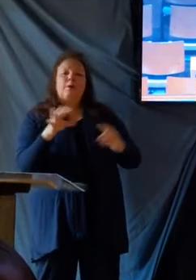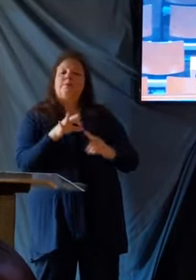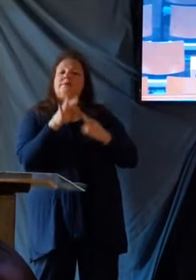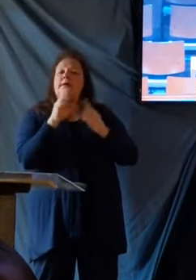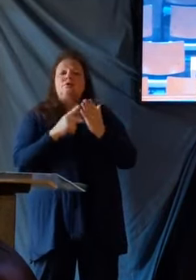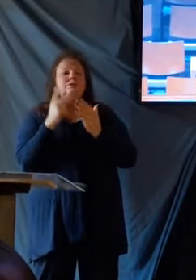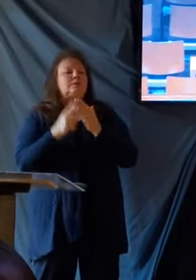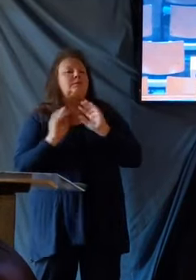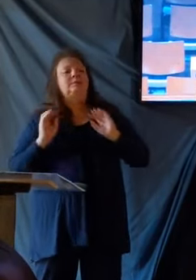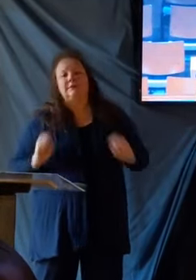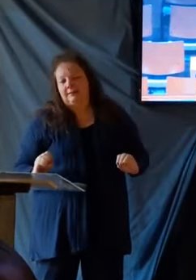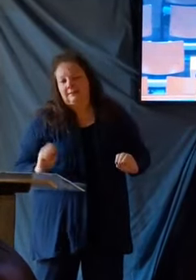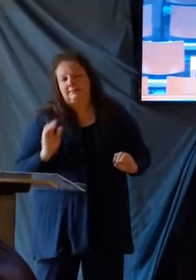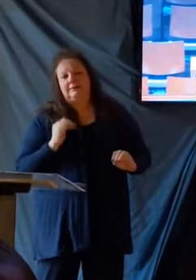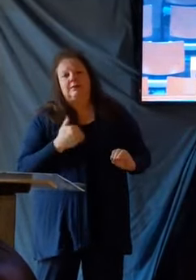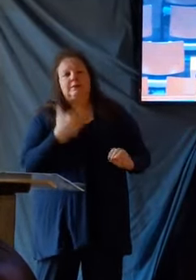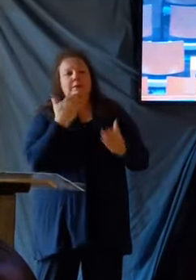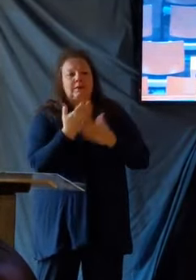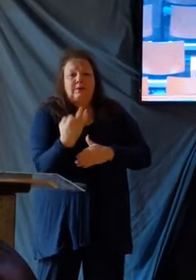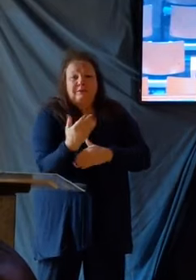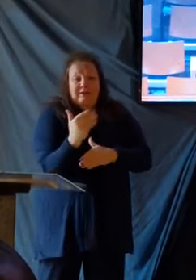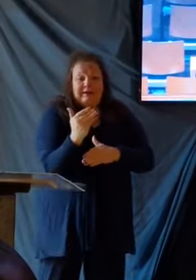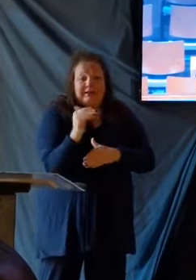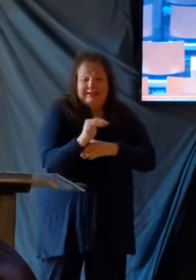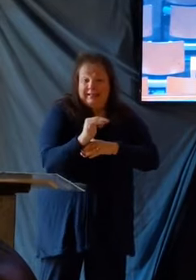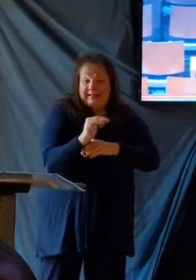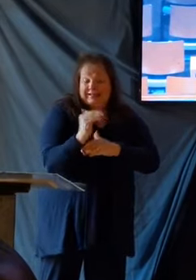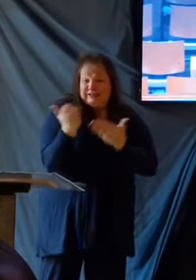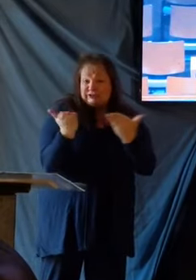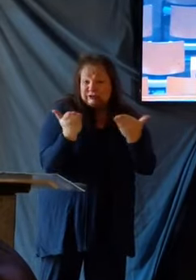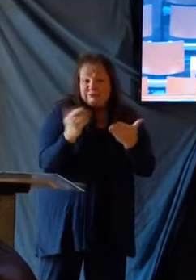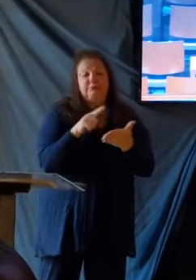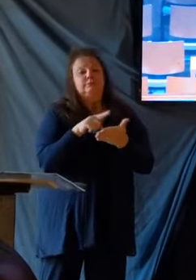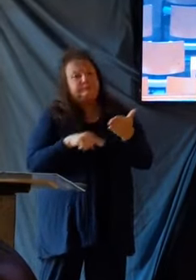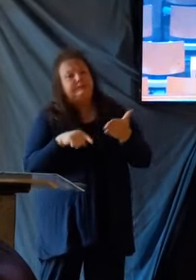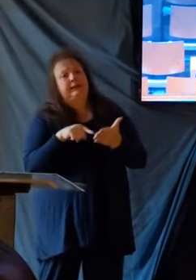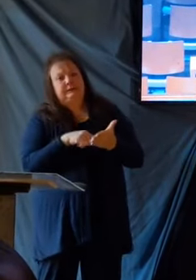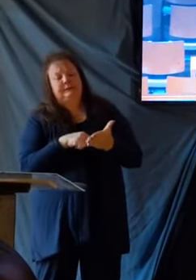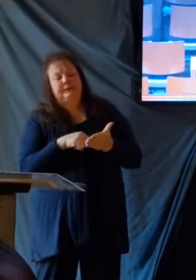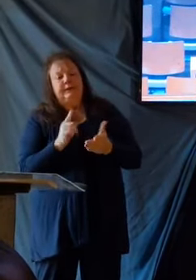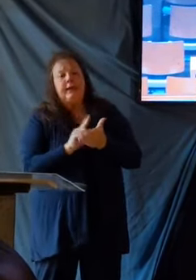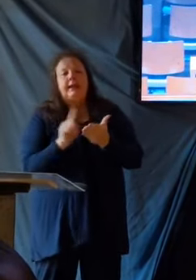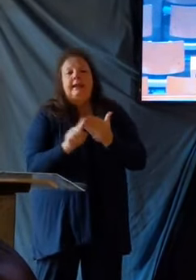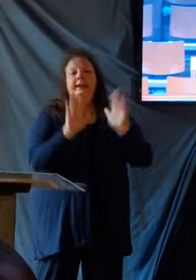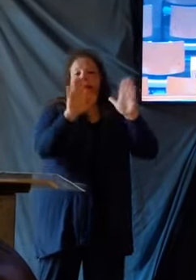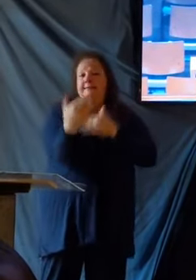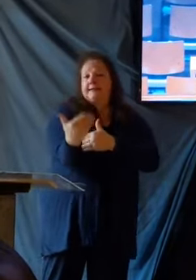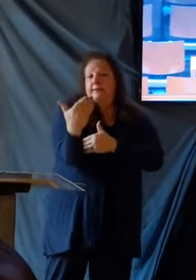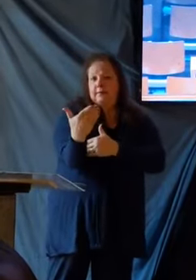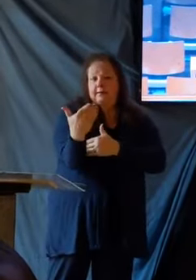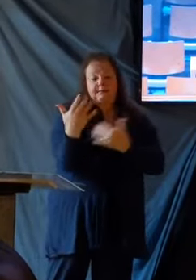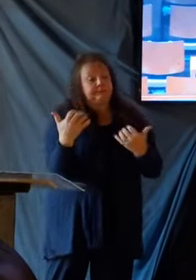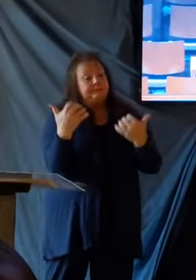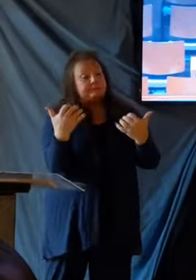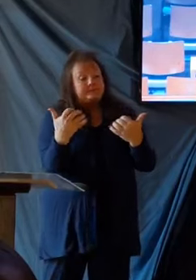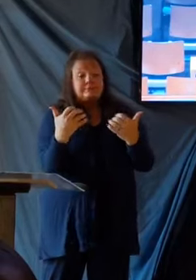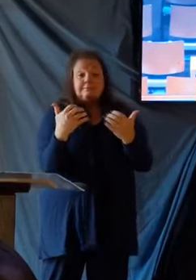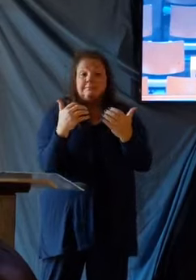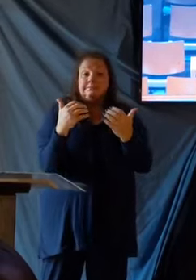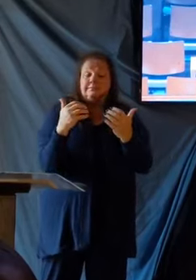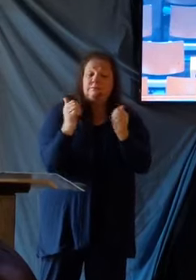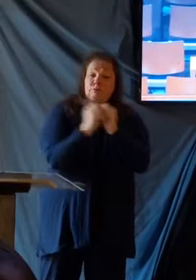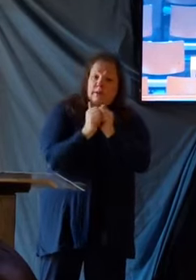special program. So our usual Good Friday service is canceled. And next Sunday morning, we'll be together in the Word, but